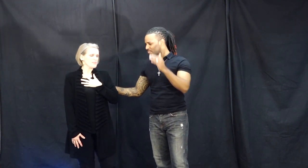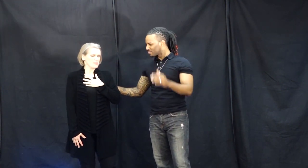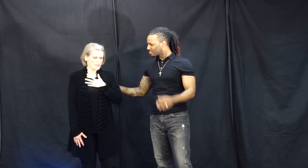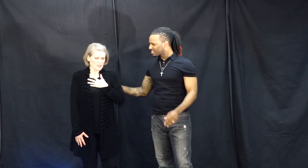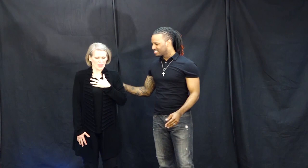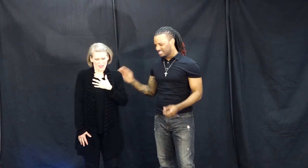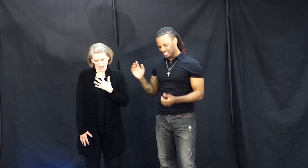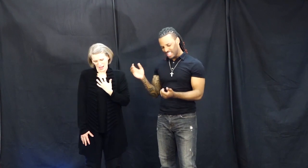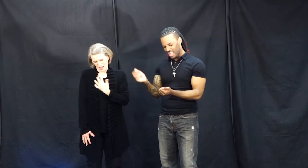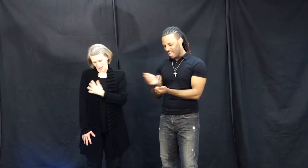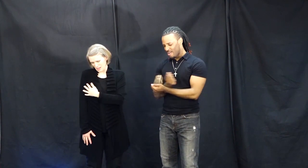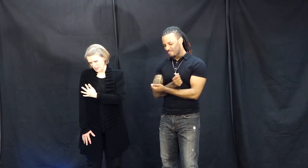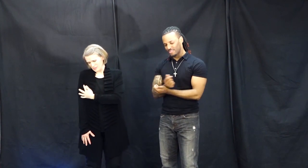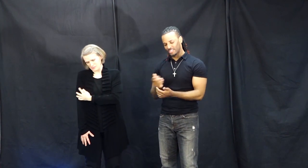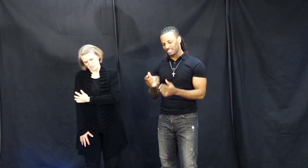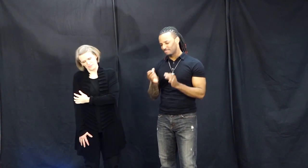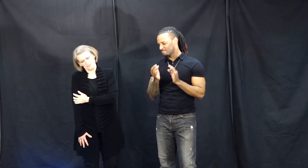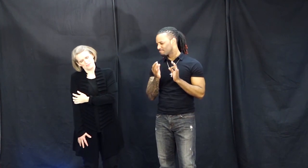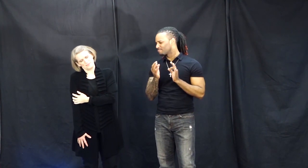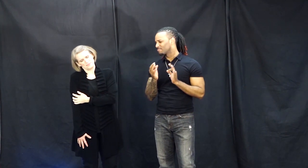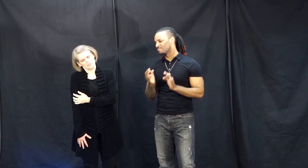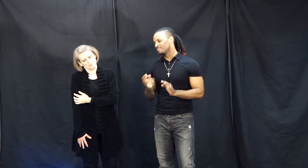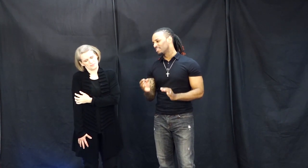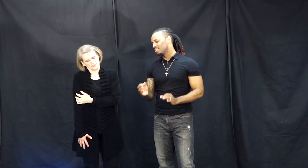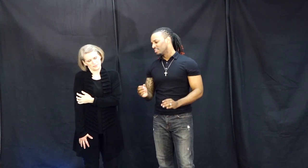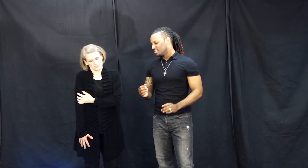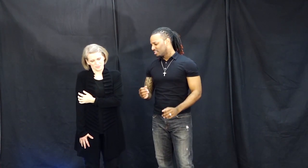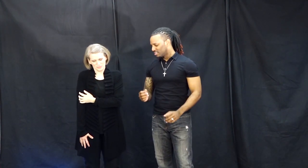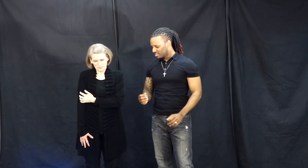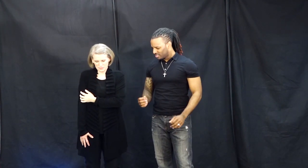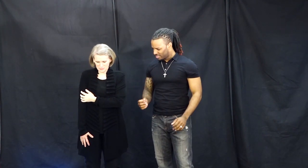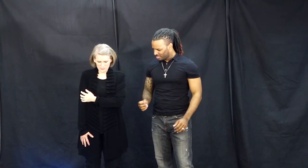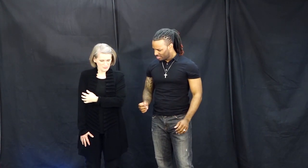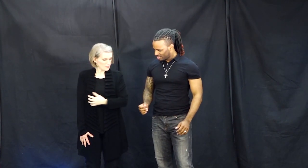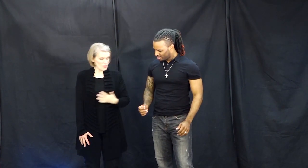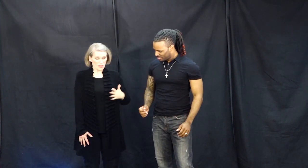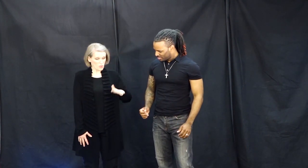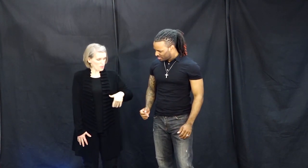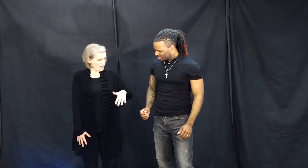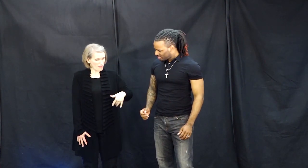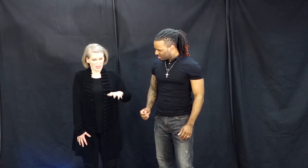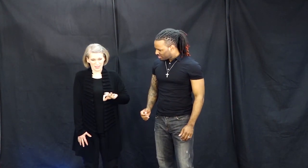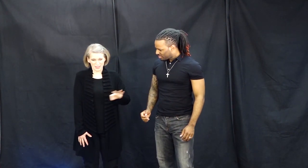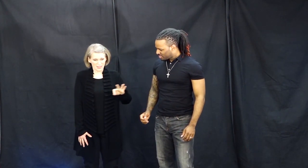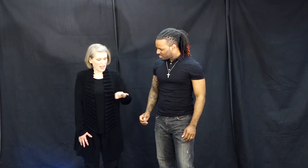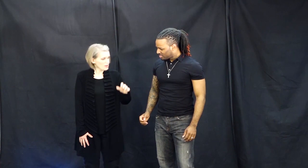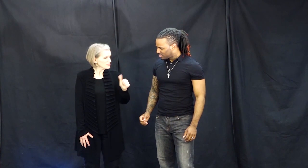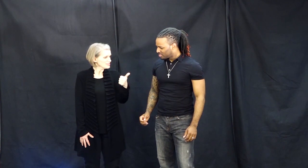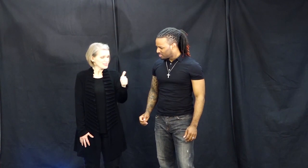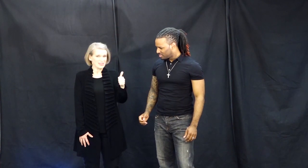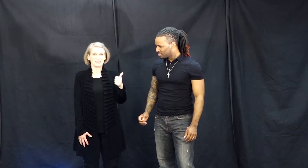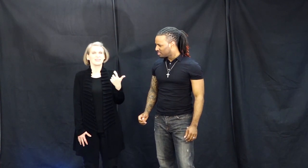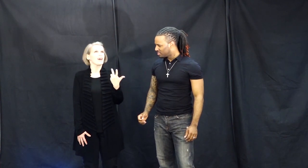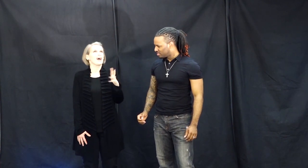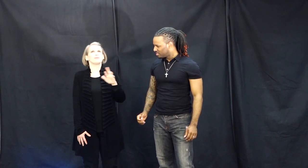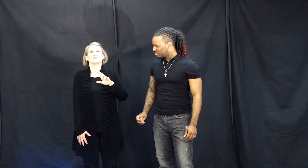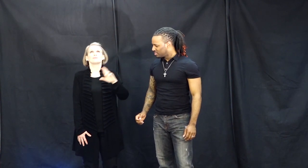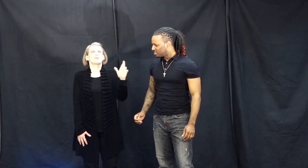I know, you did everything just right. Even before we got to touch, I was